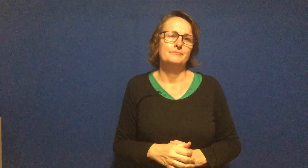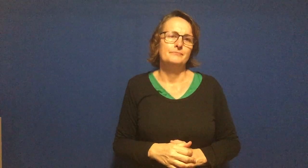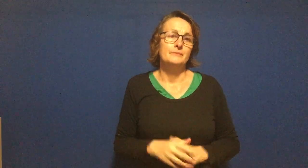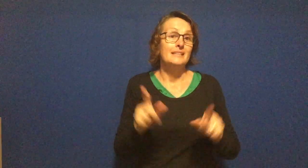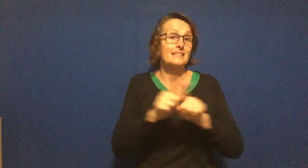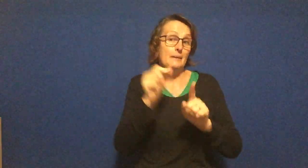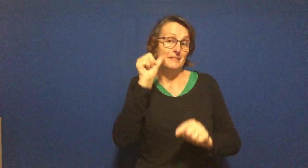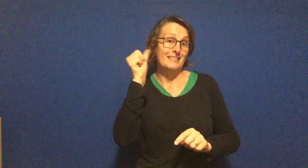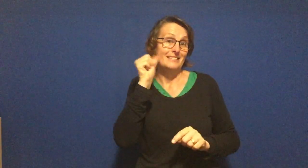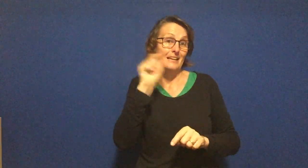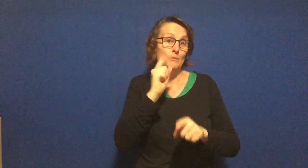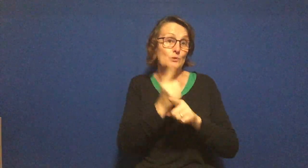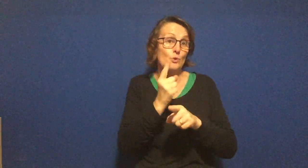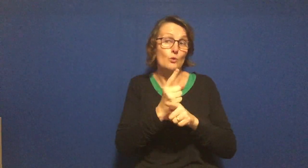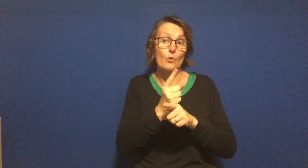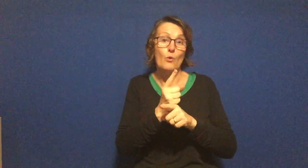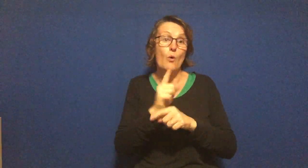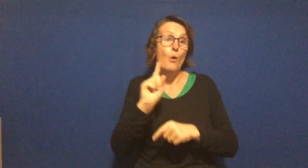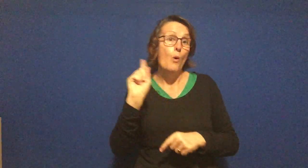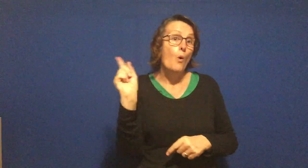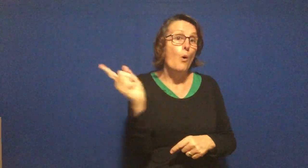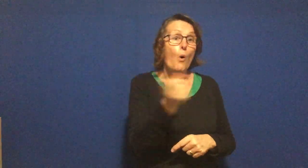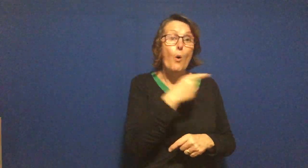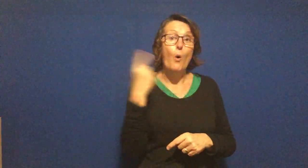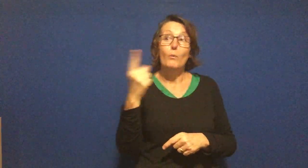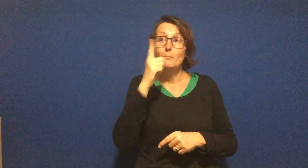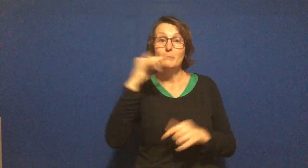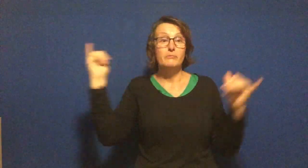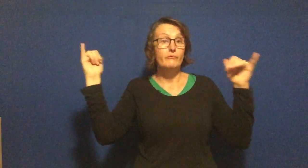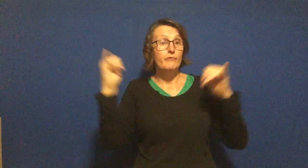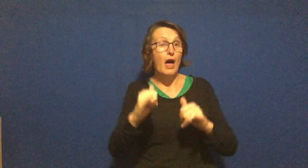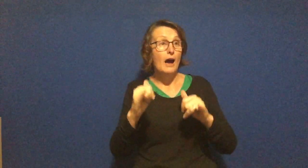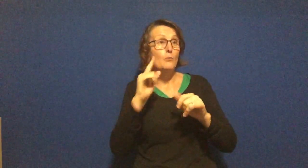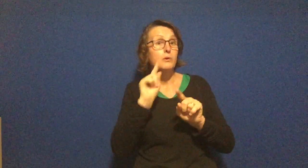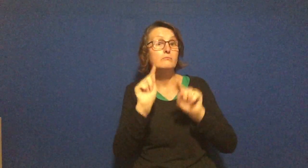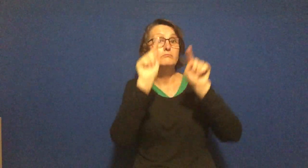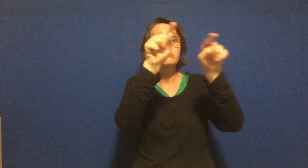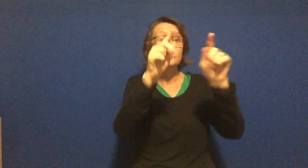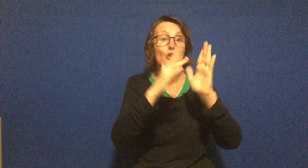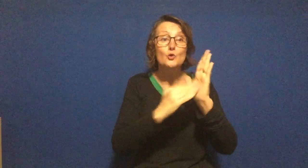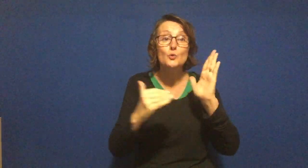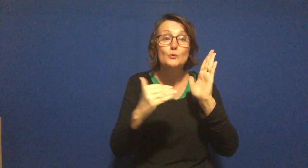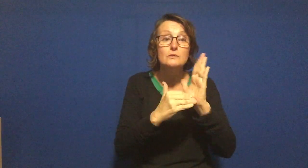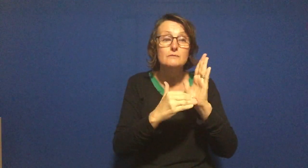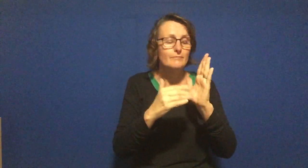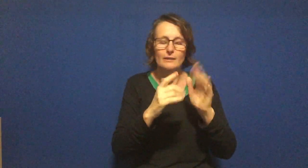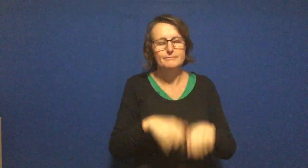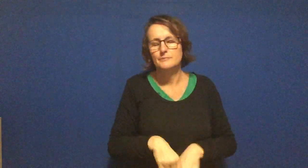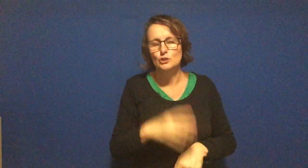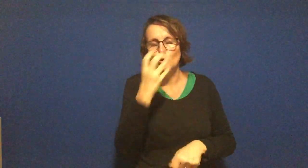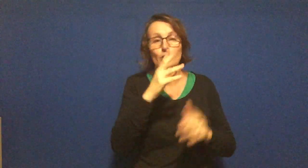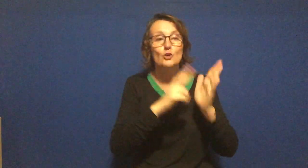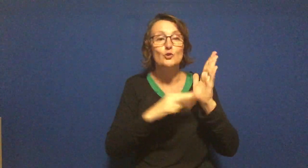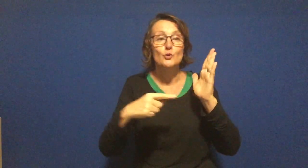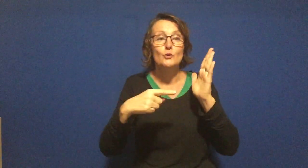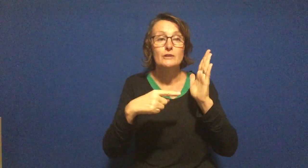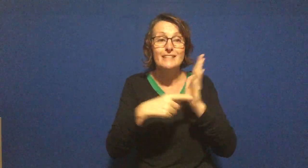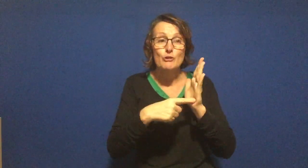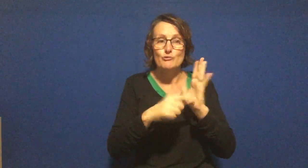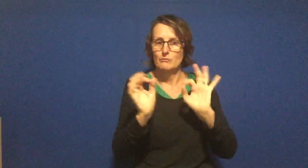show, they're not all going to go to Howard Spring, the camp there that's been turned into a quarantine station. They're going to go elsewhere as well, into hotels.